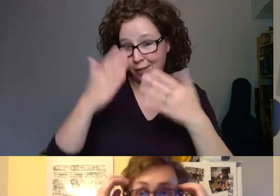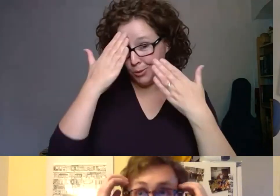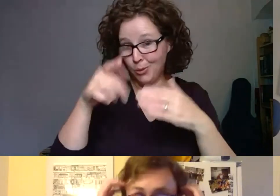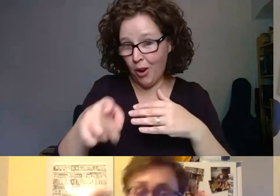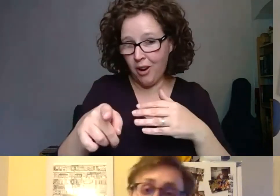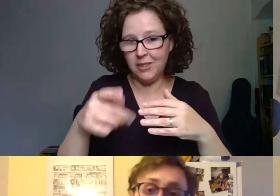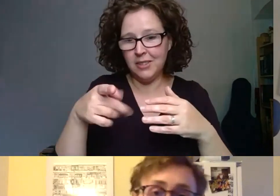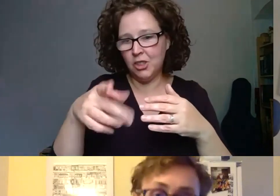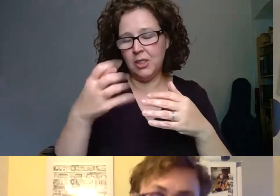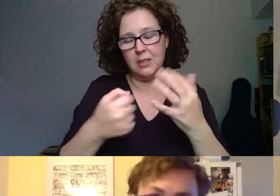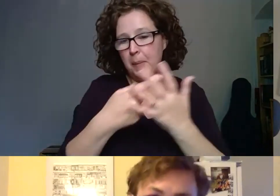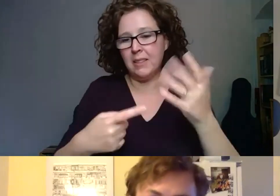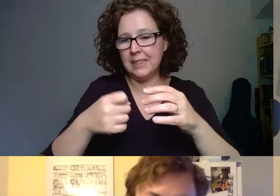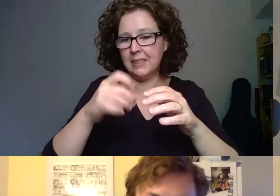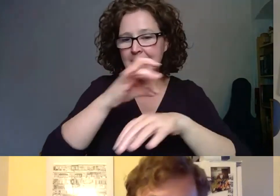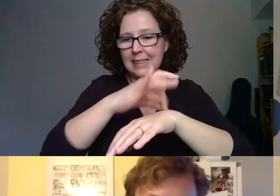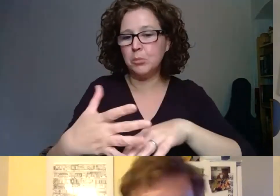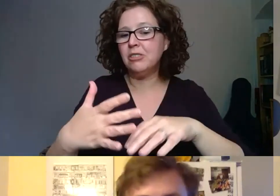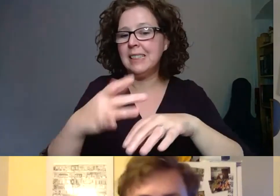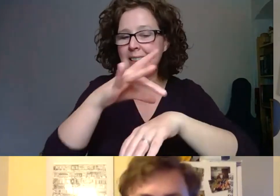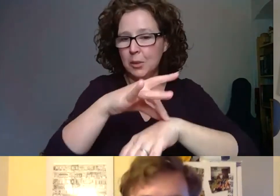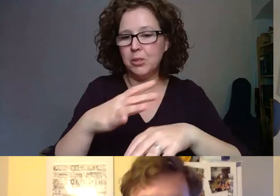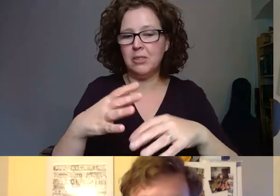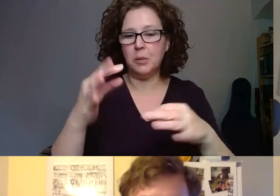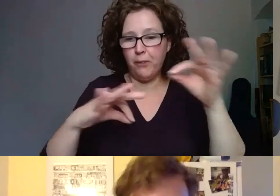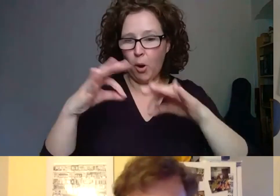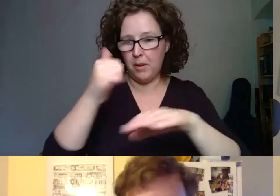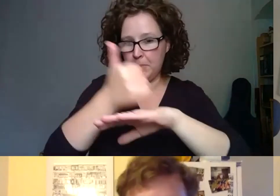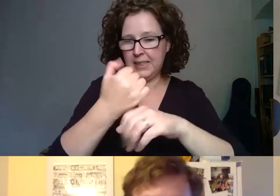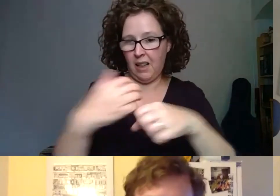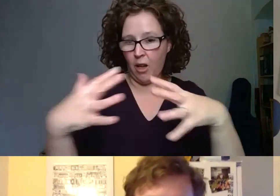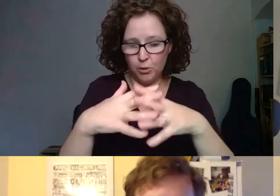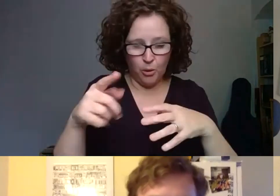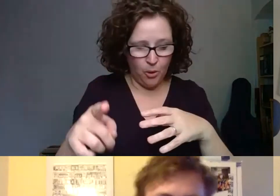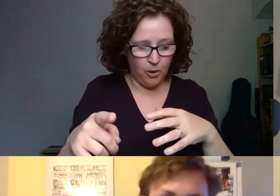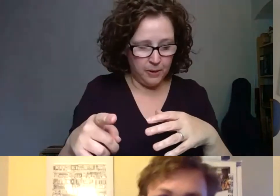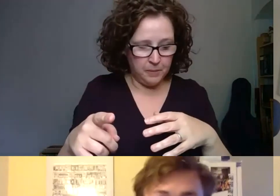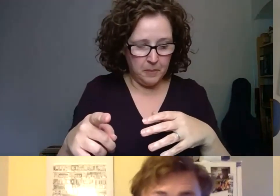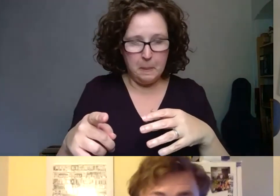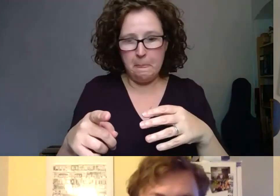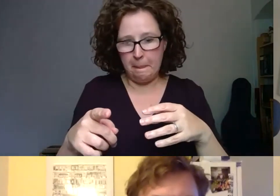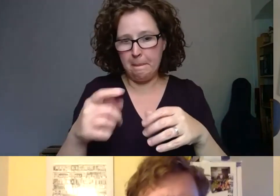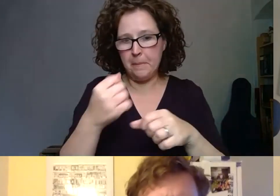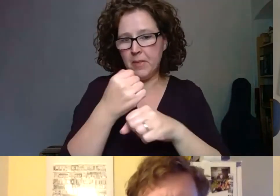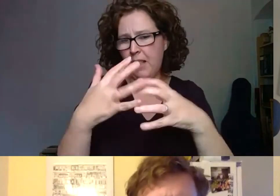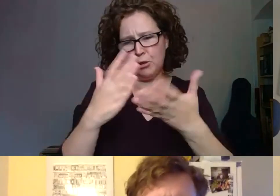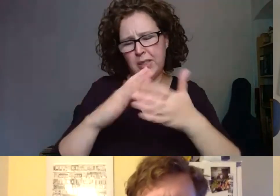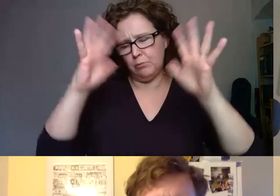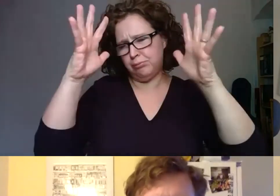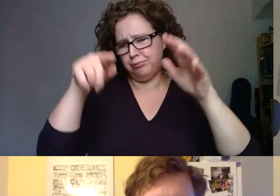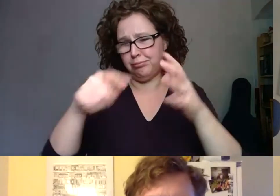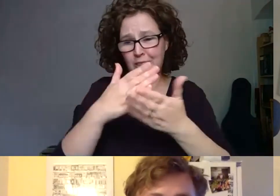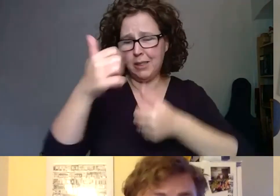multiple disciplinary performance based in Glasgow here in Scotland. Claire's one of the UK's most acclaimed and sort of internationally renowned disabled